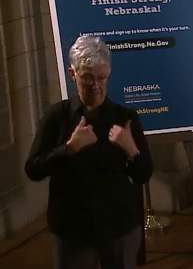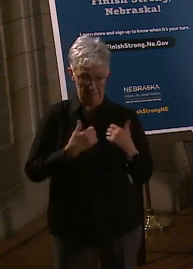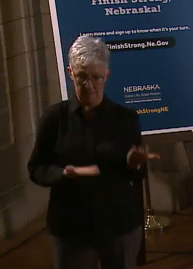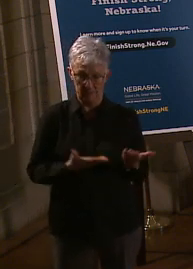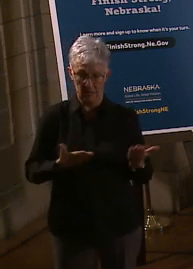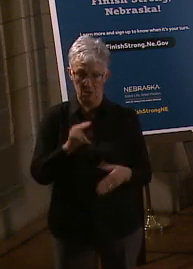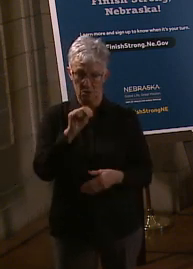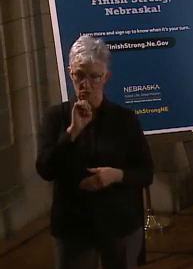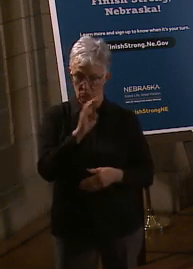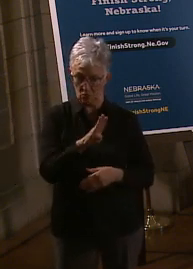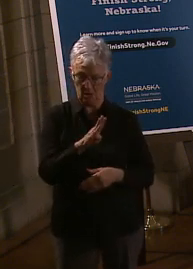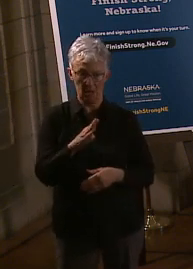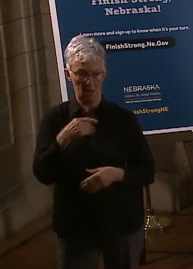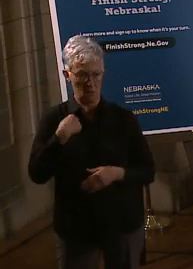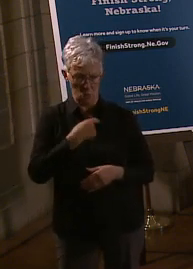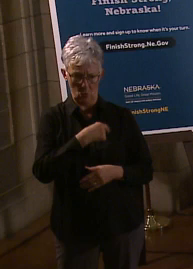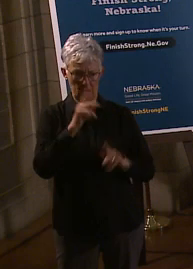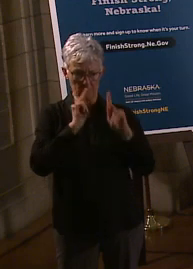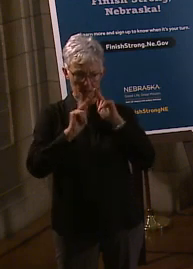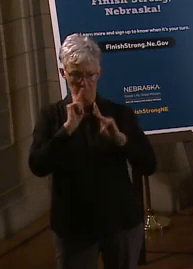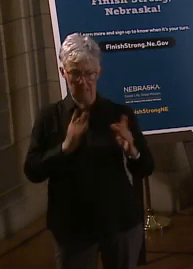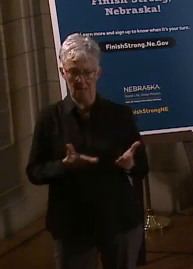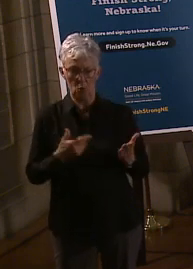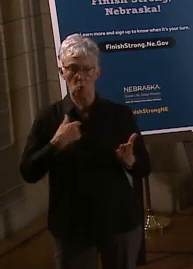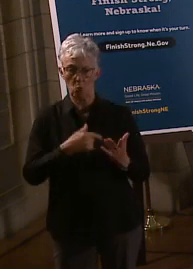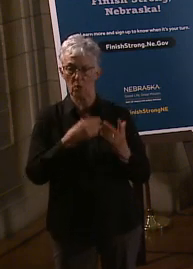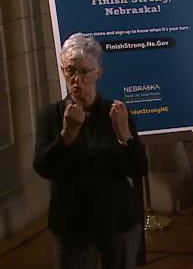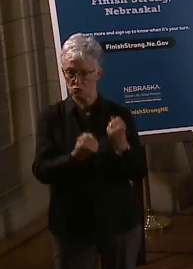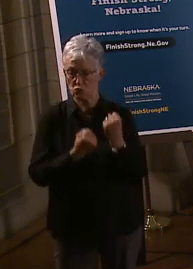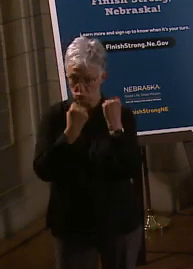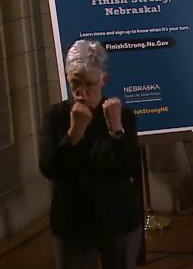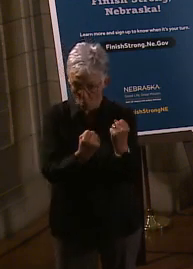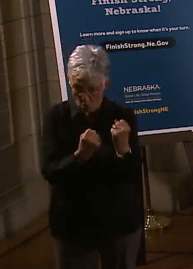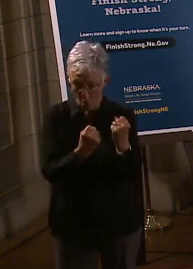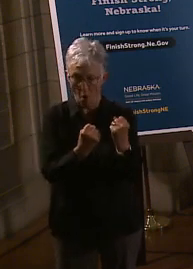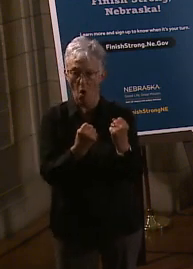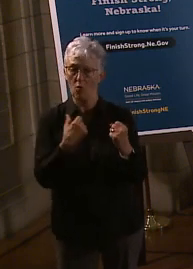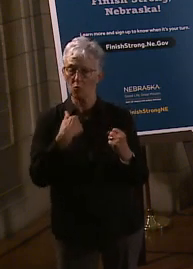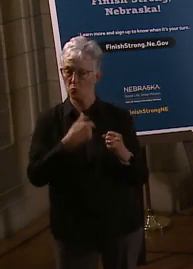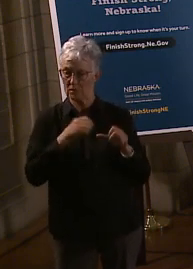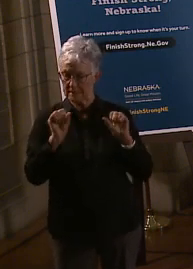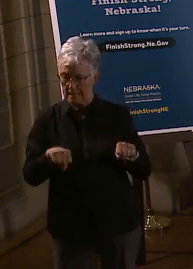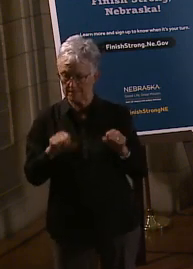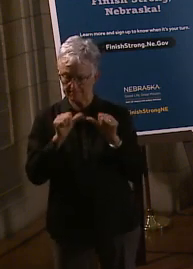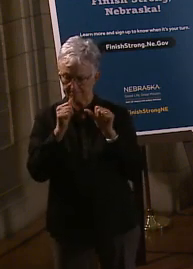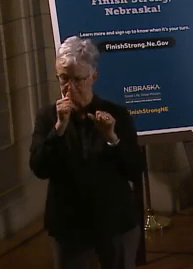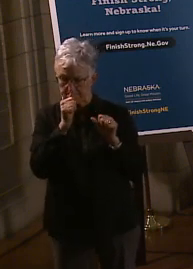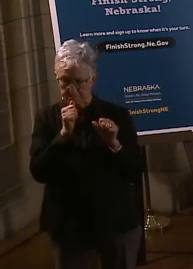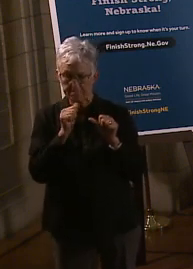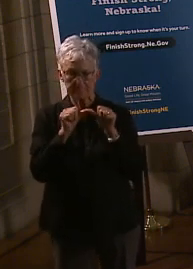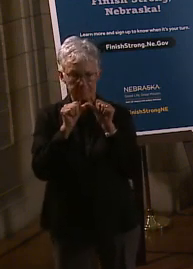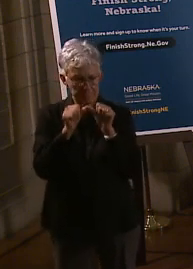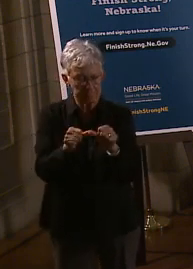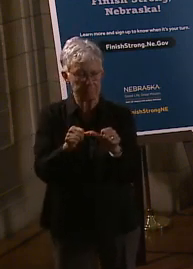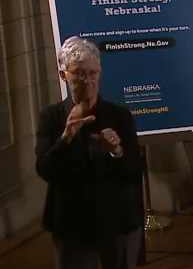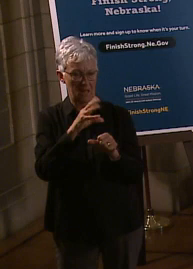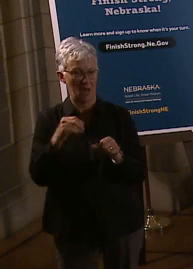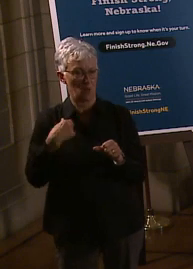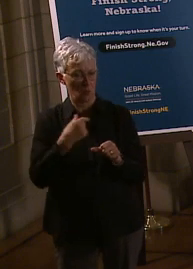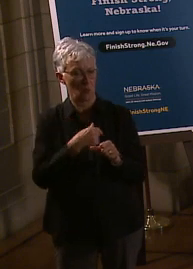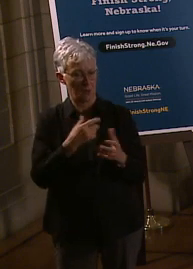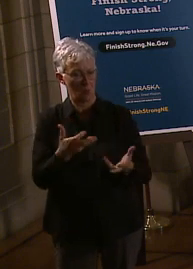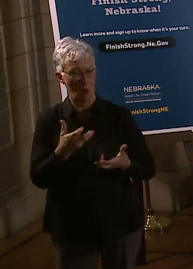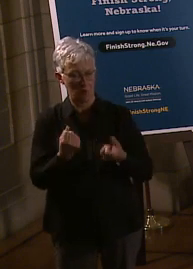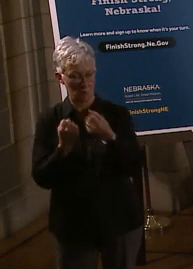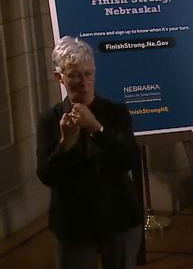we're strong, we're resilient, and above all, we always help each other out. And this is such a super way to help each other out. If